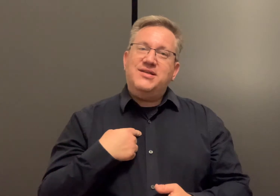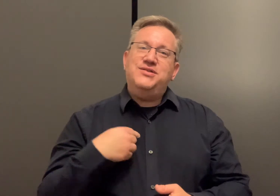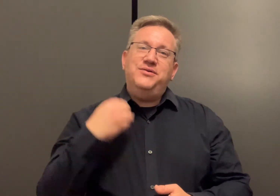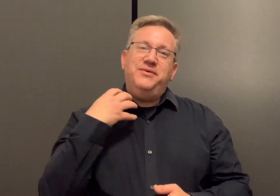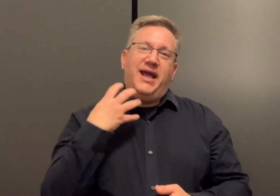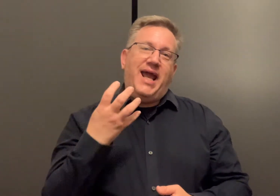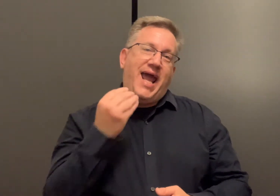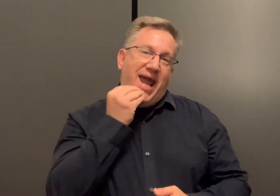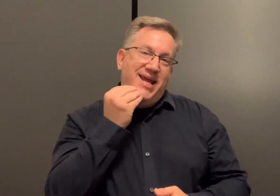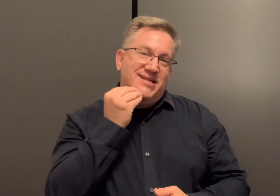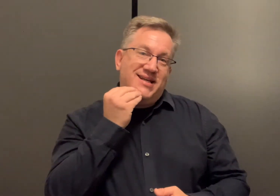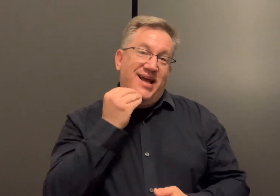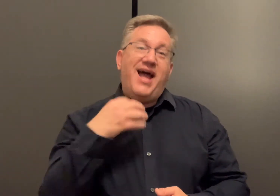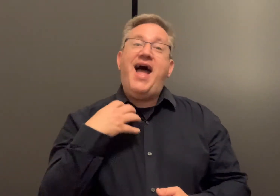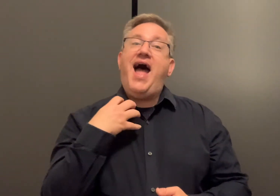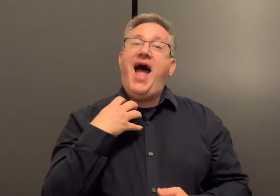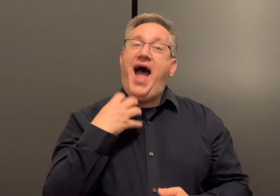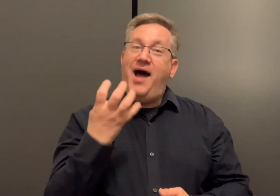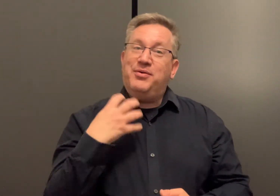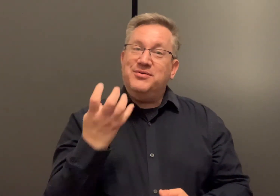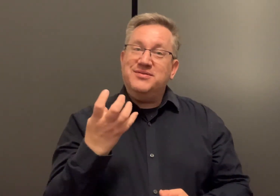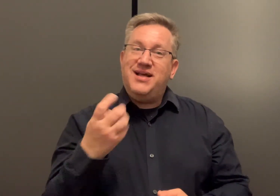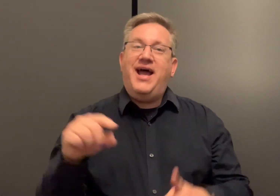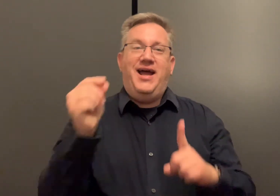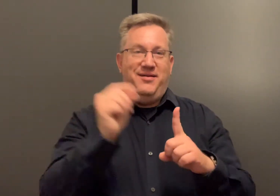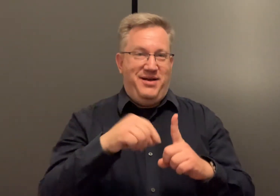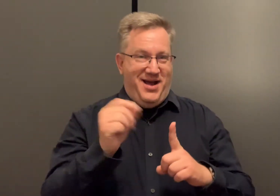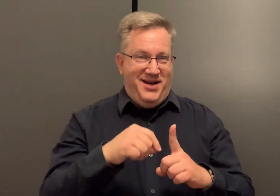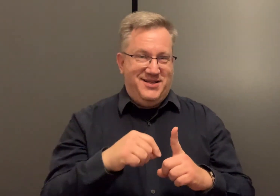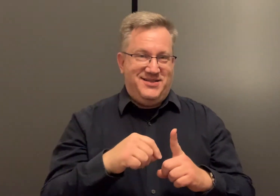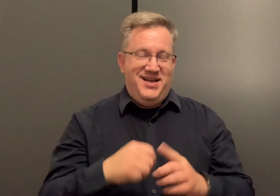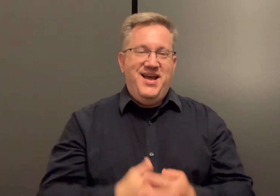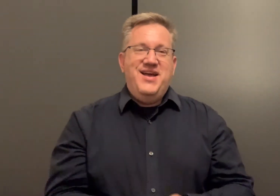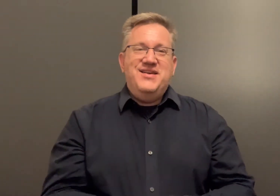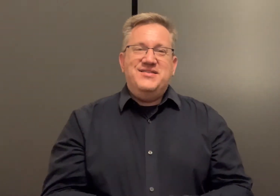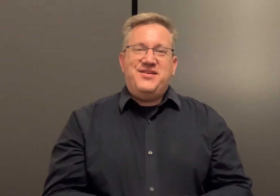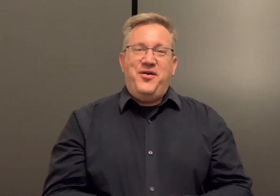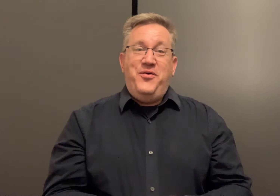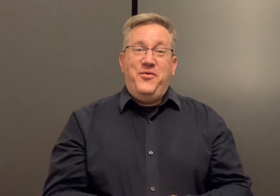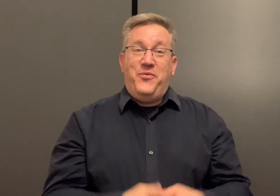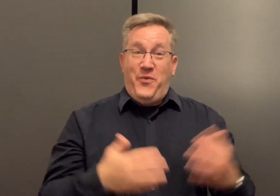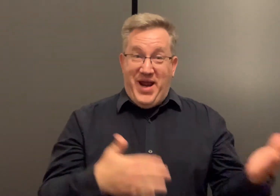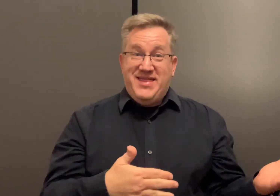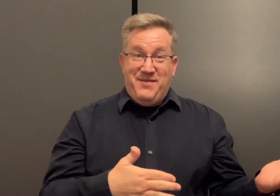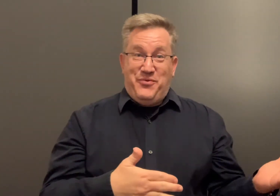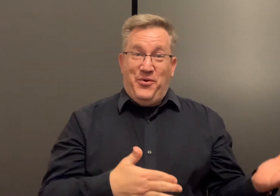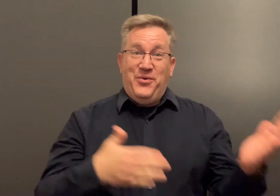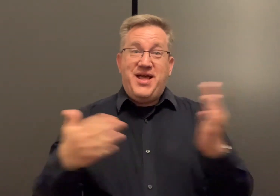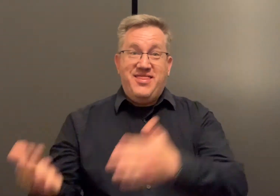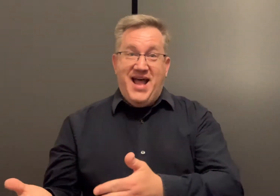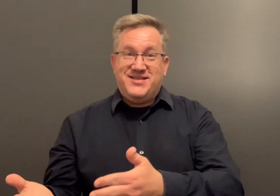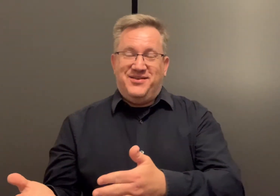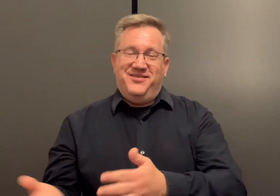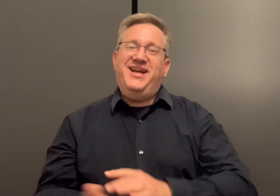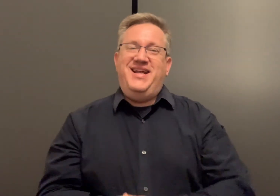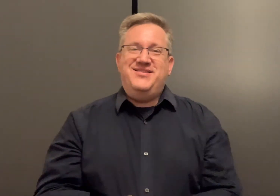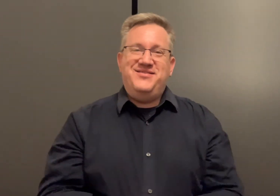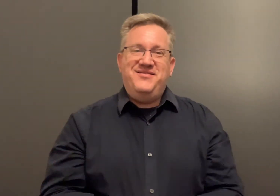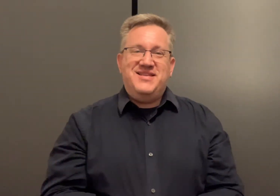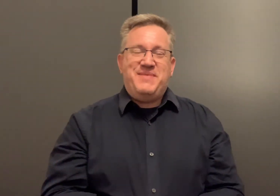to eat apples and bananas. So we then brought that song into the speech